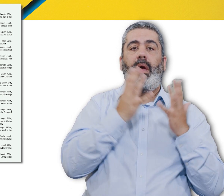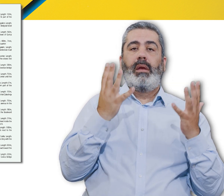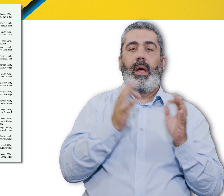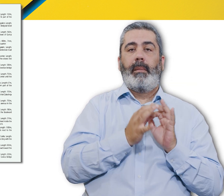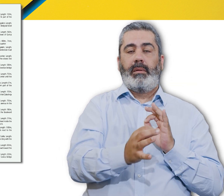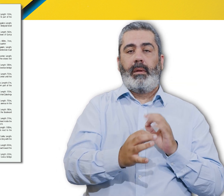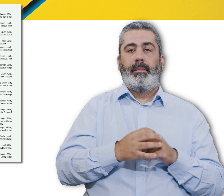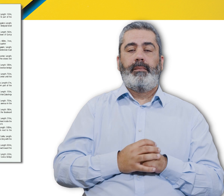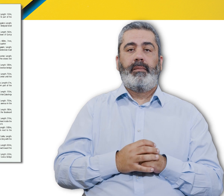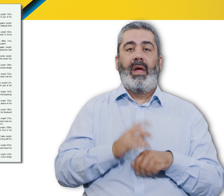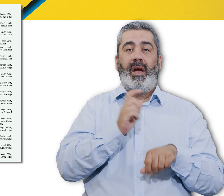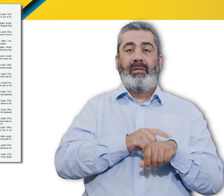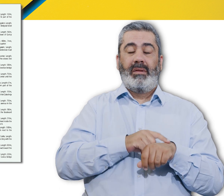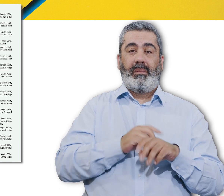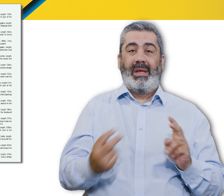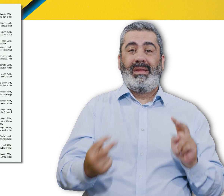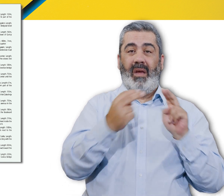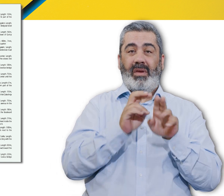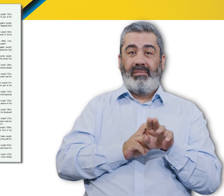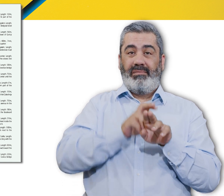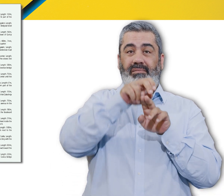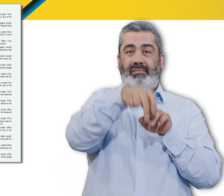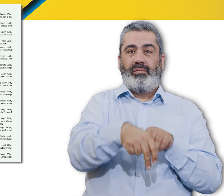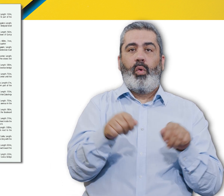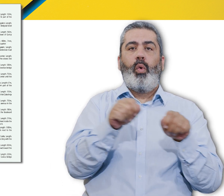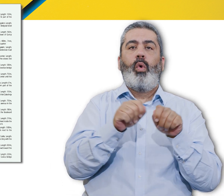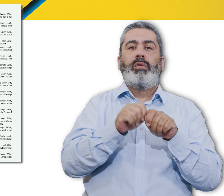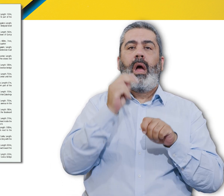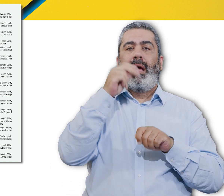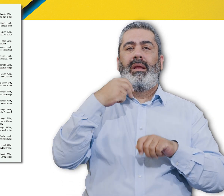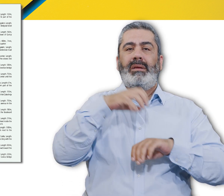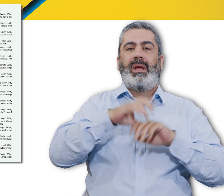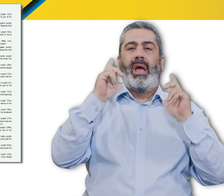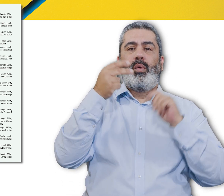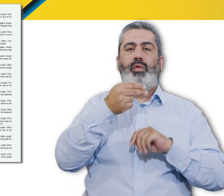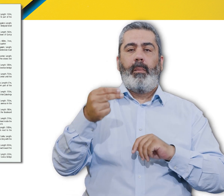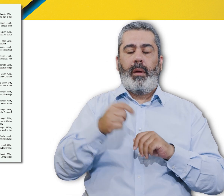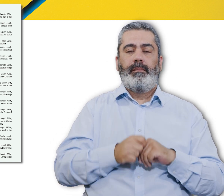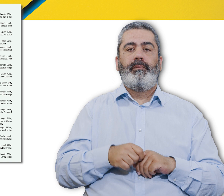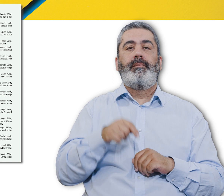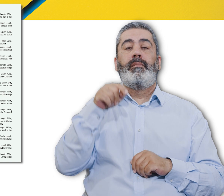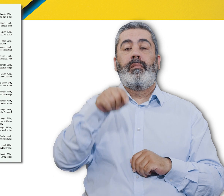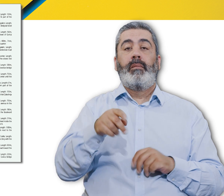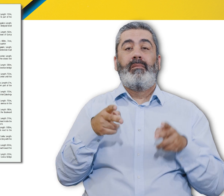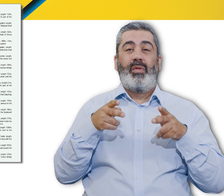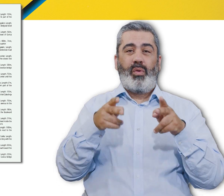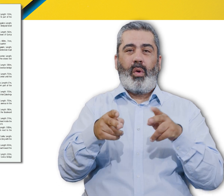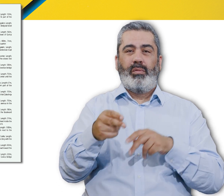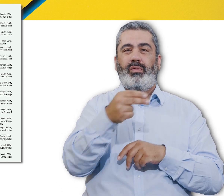m, 9 min, elevation, 2 m. The River Road arrive until the lower part of the Old